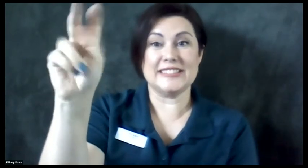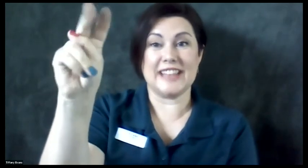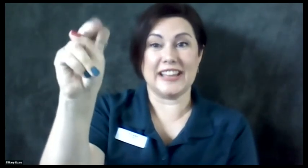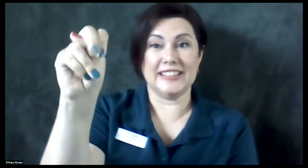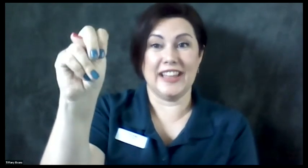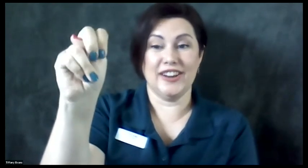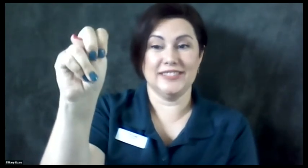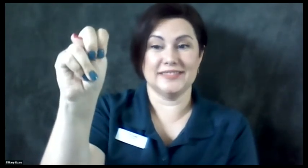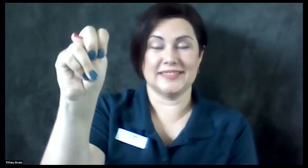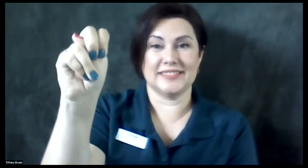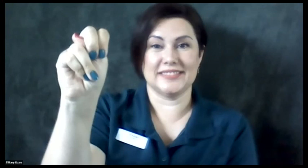second letter,